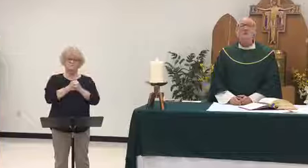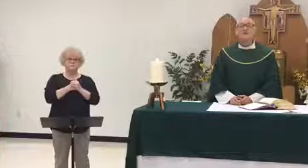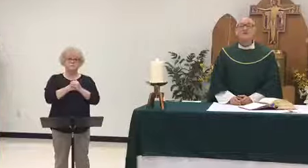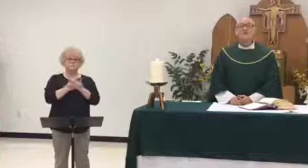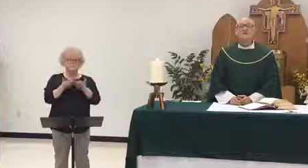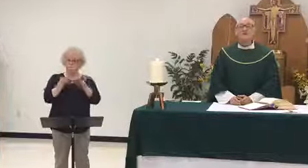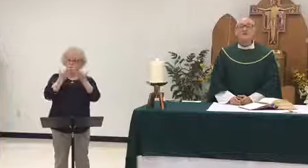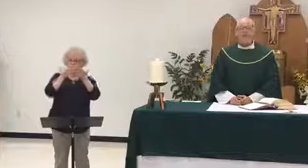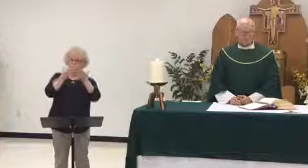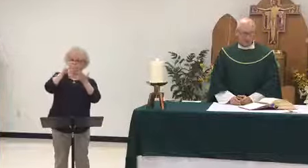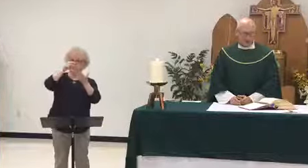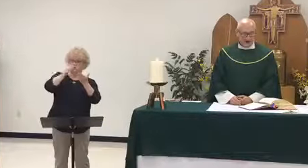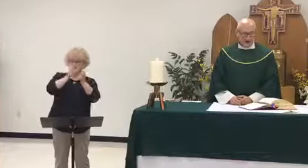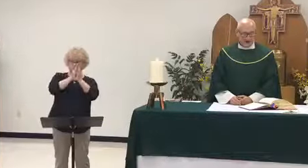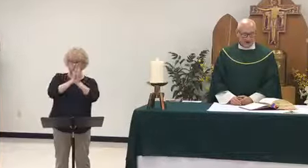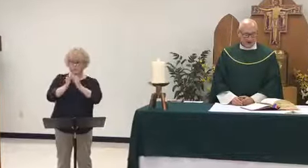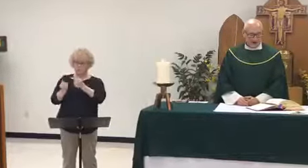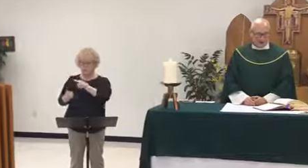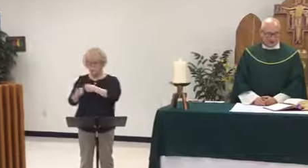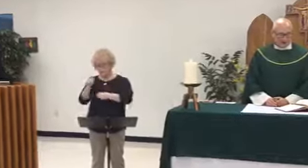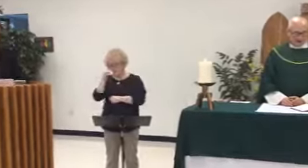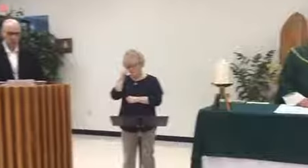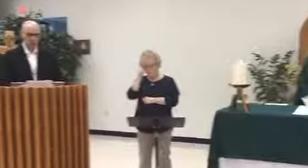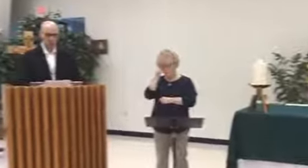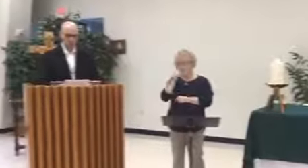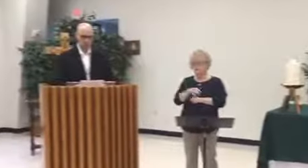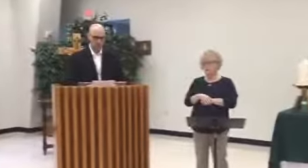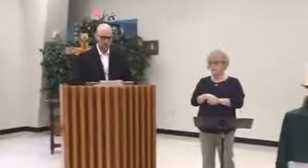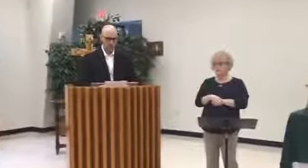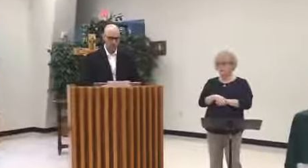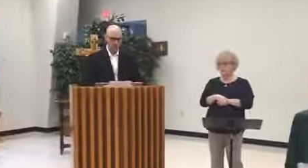now offer these our prayers.